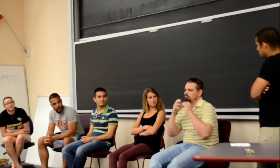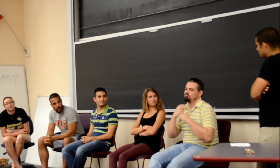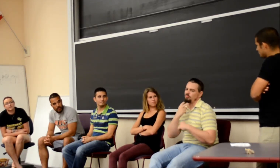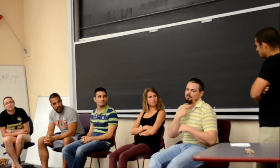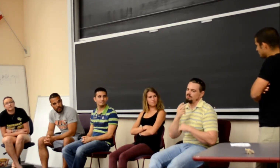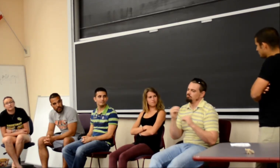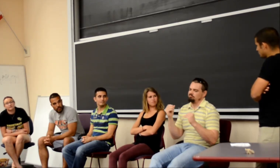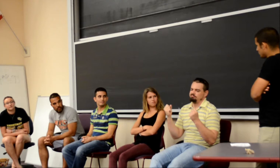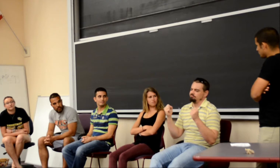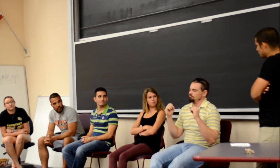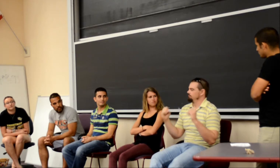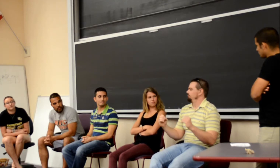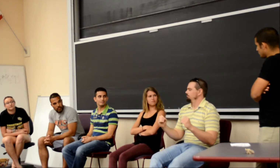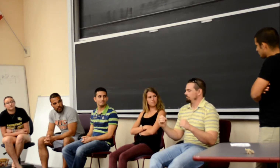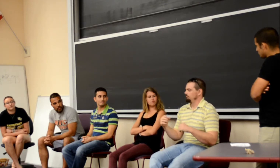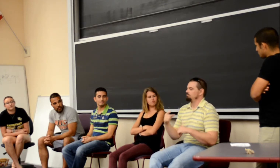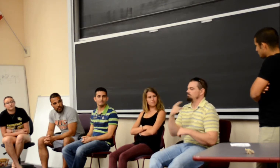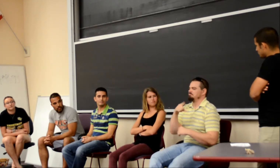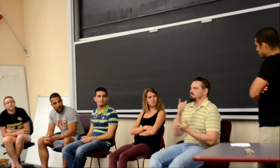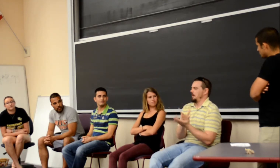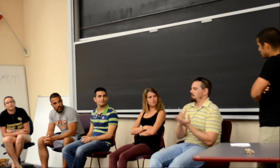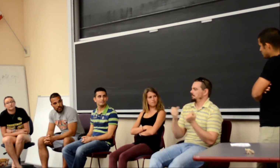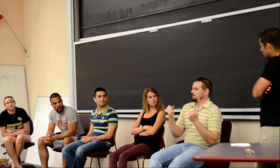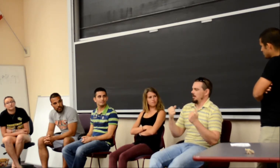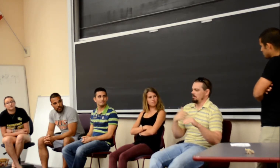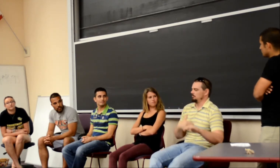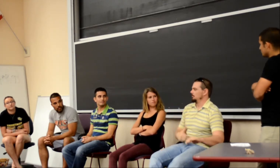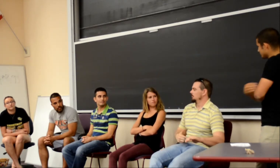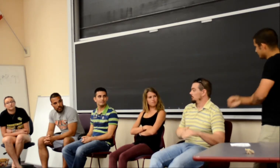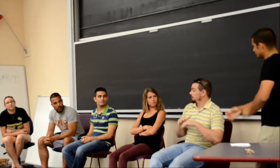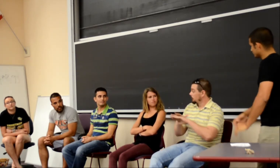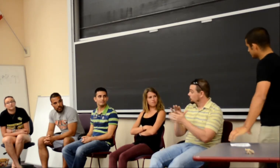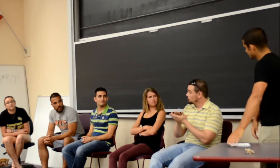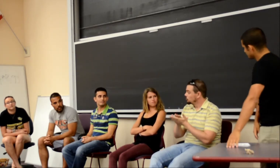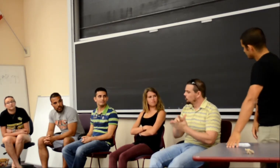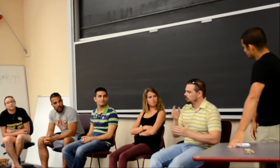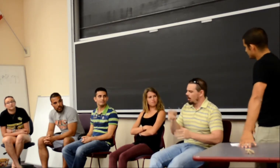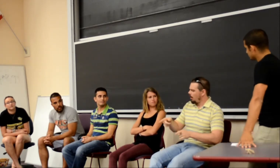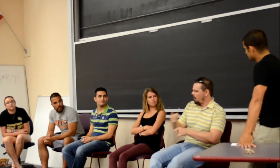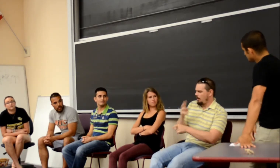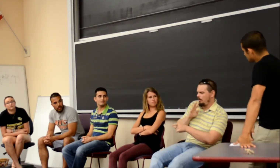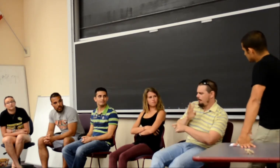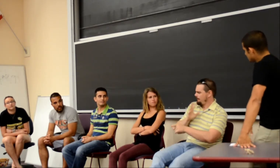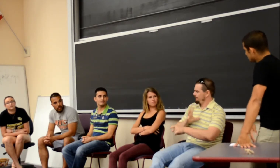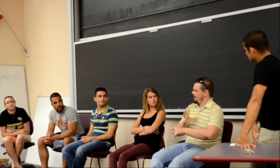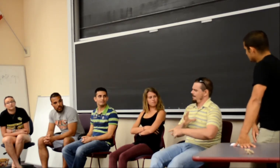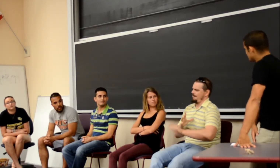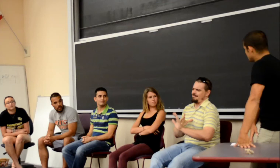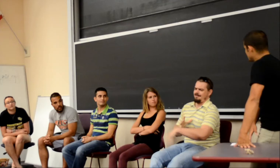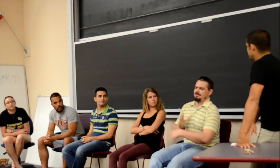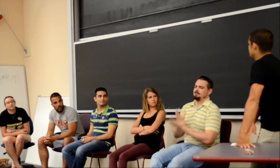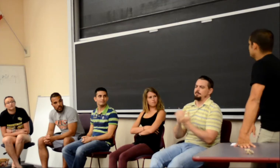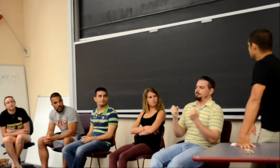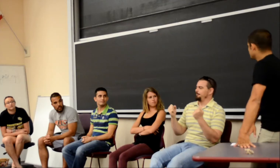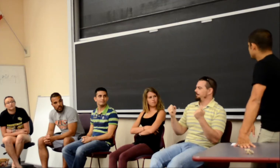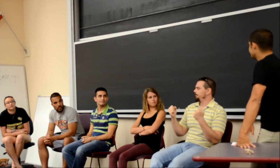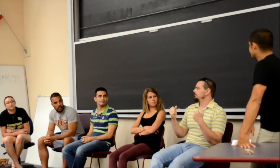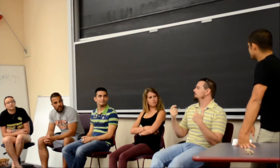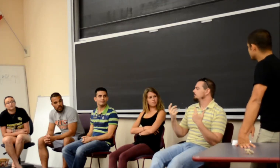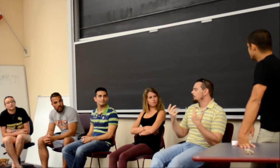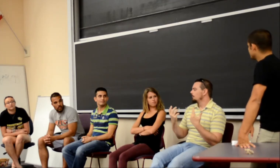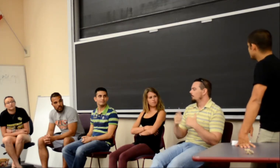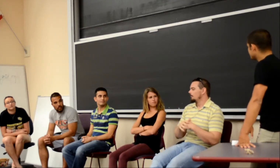Right now, my parents, I had to just communicate with them with my voice,